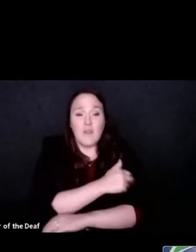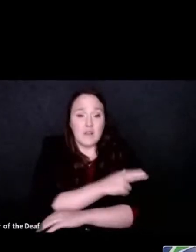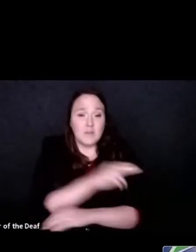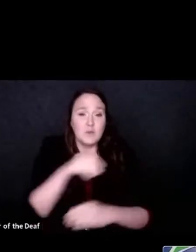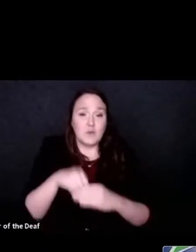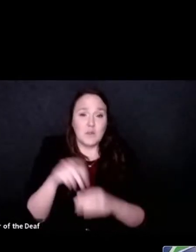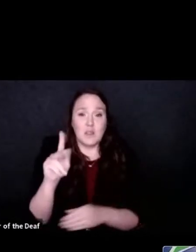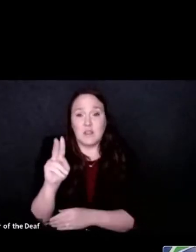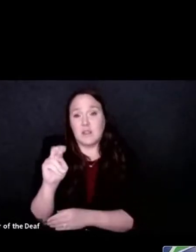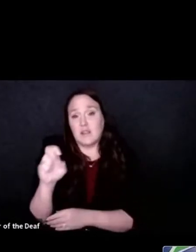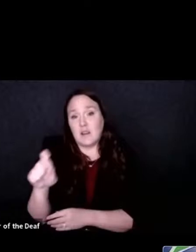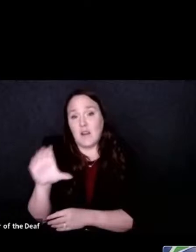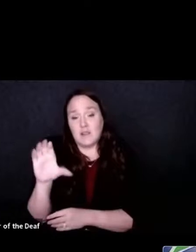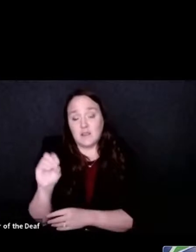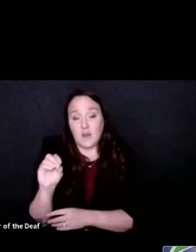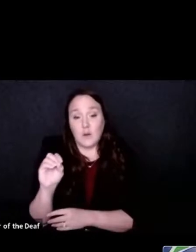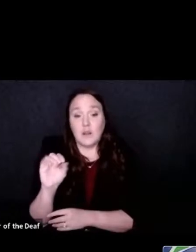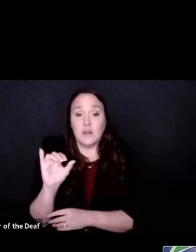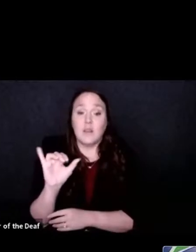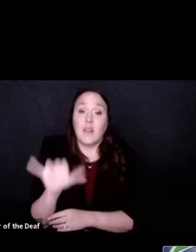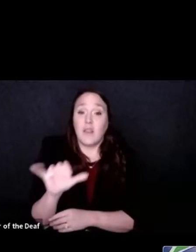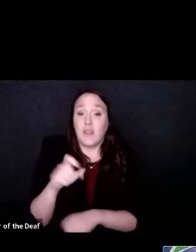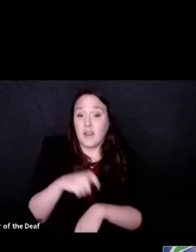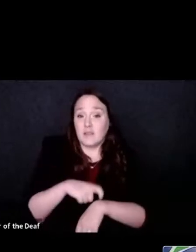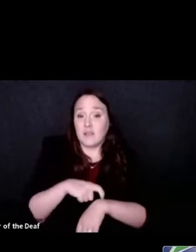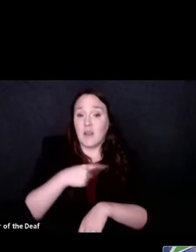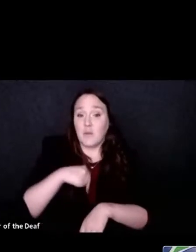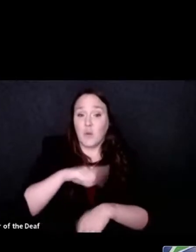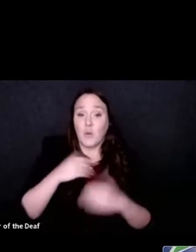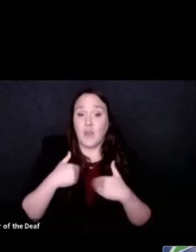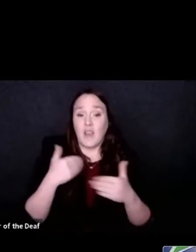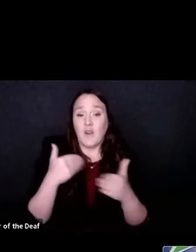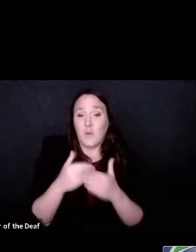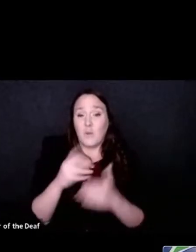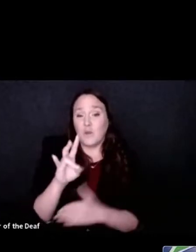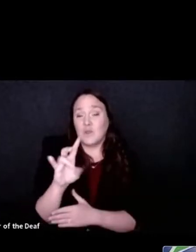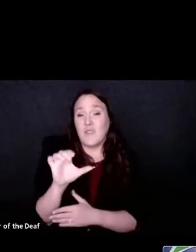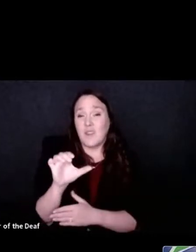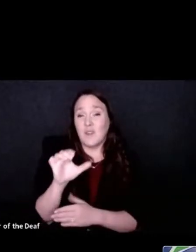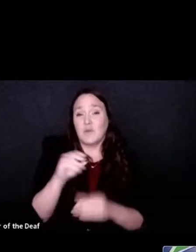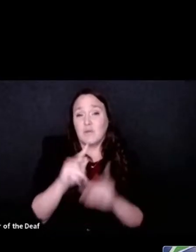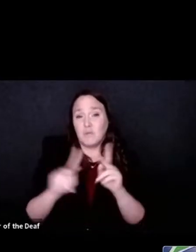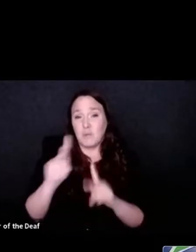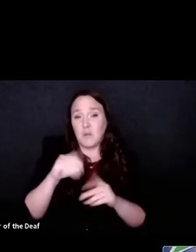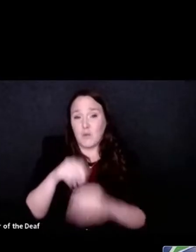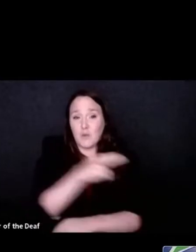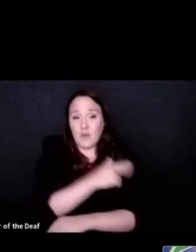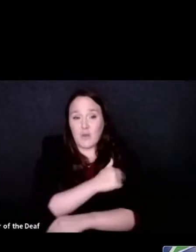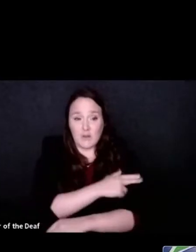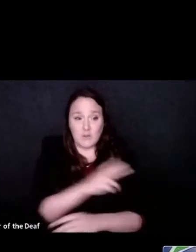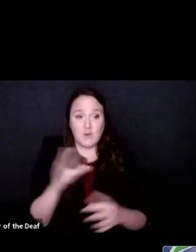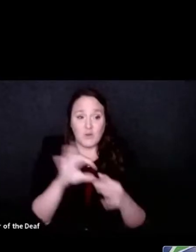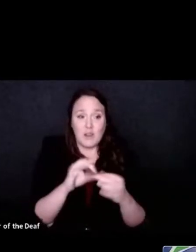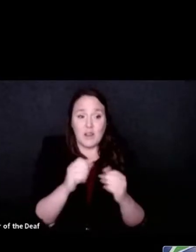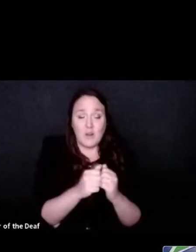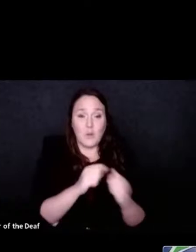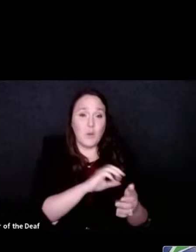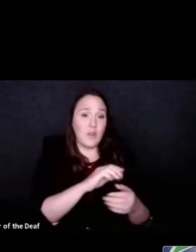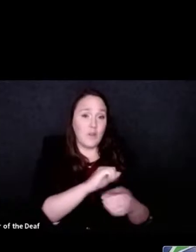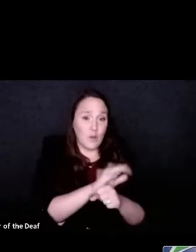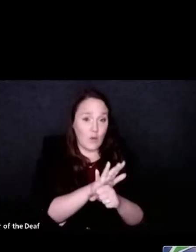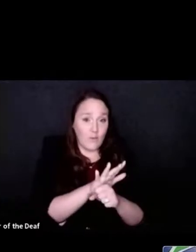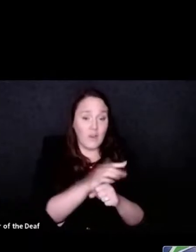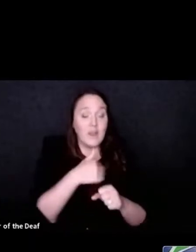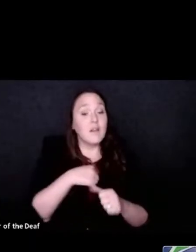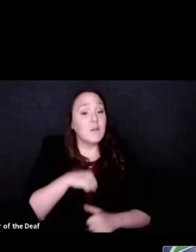County. At that time, or in our region, at that time, we had nearly 700 hospitalizations related to COVID. I am proud to say that